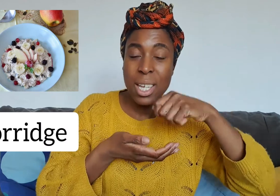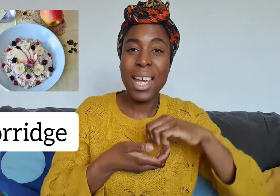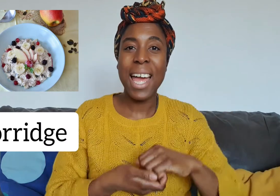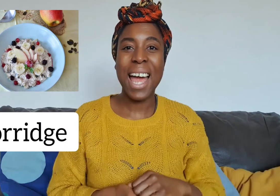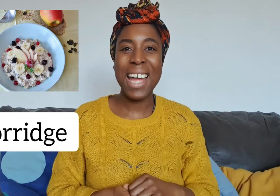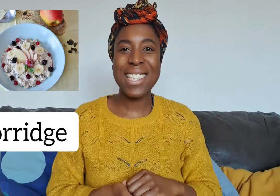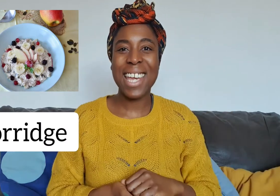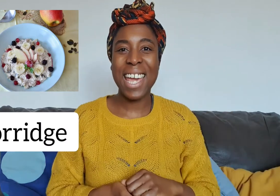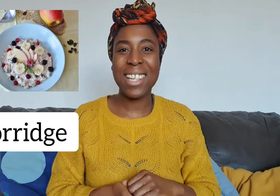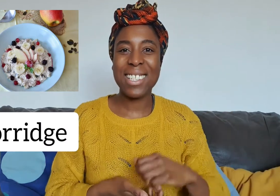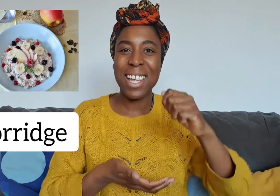And again.